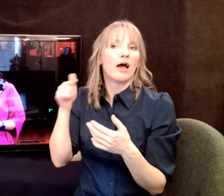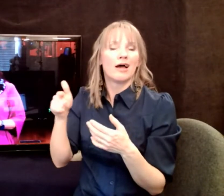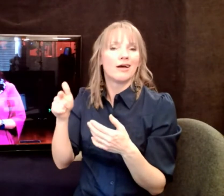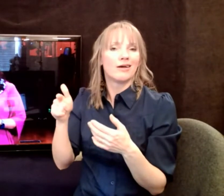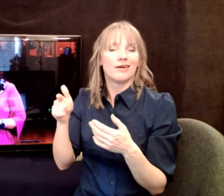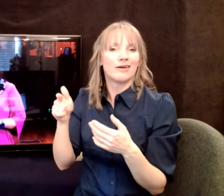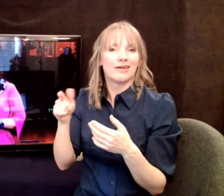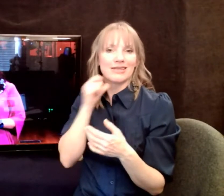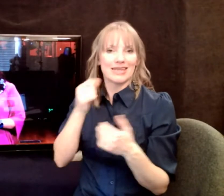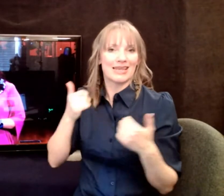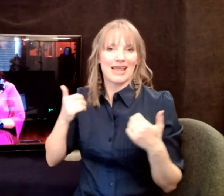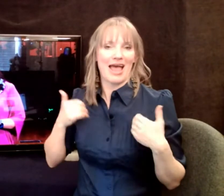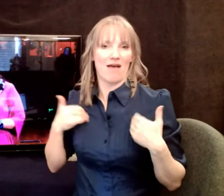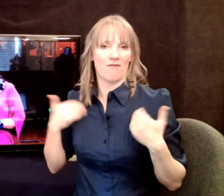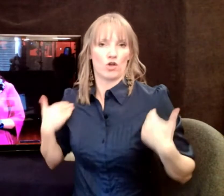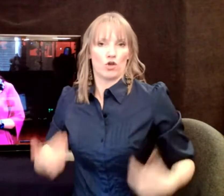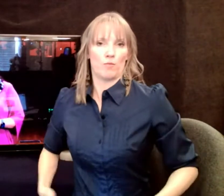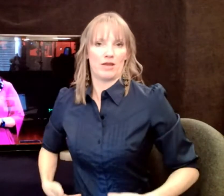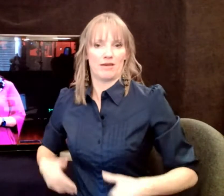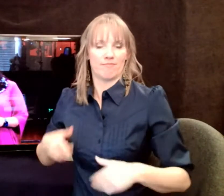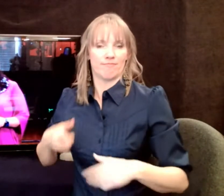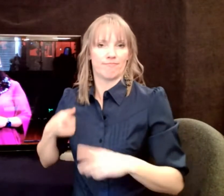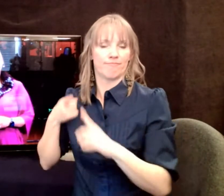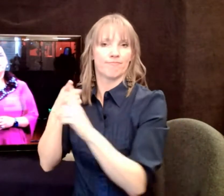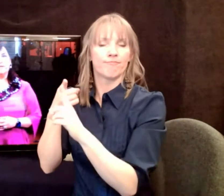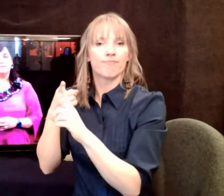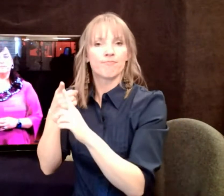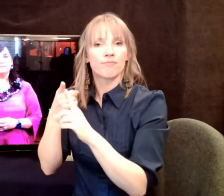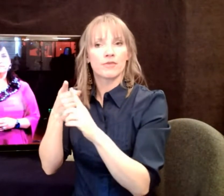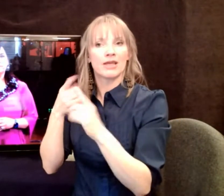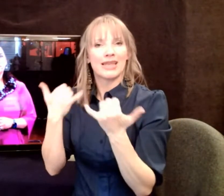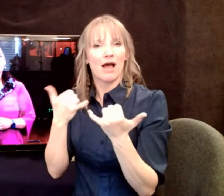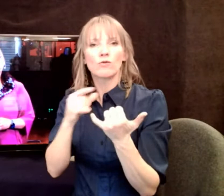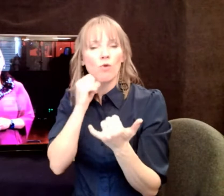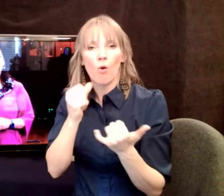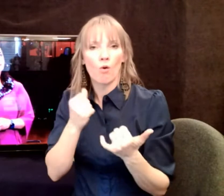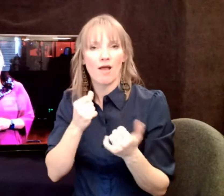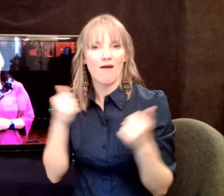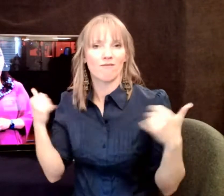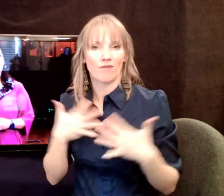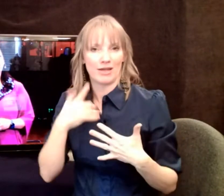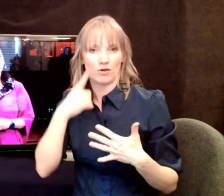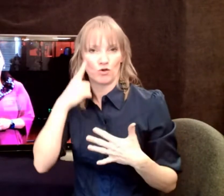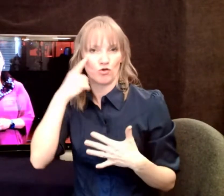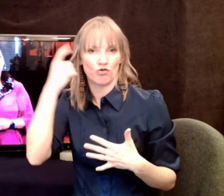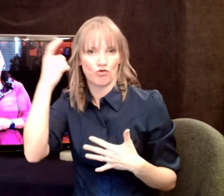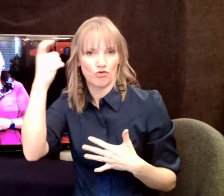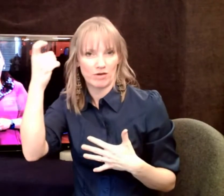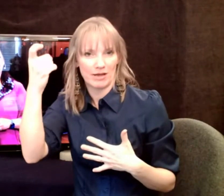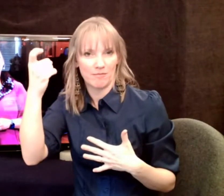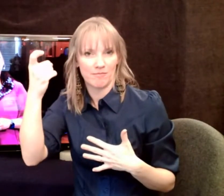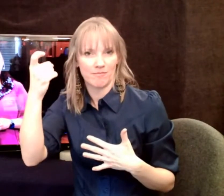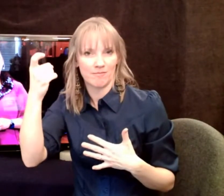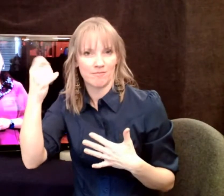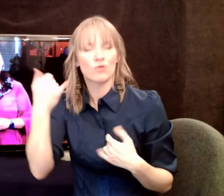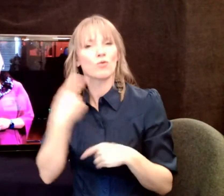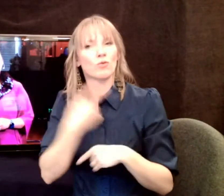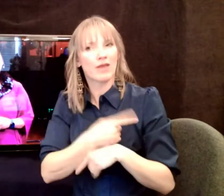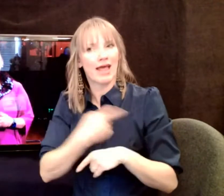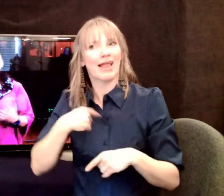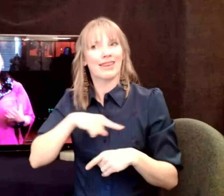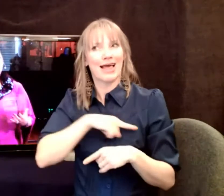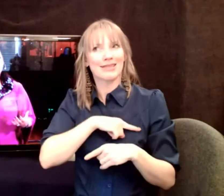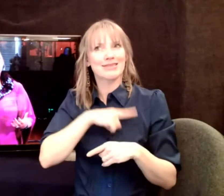of human endeavor. Don't be afraid to dream. Let's not be afraid to dream today of